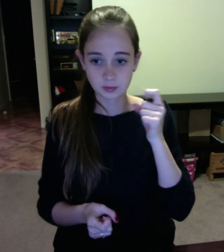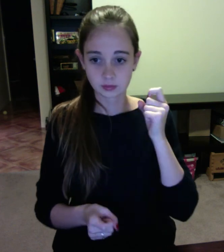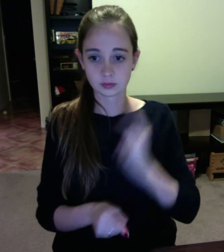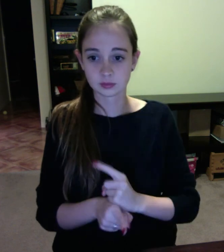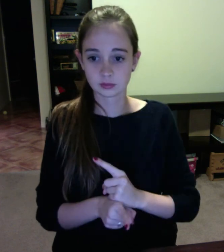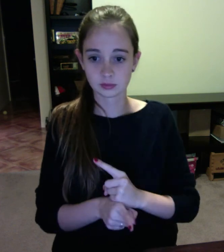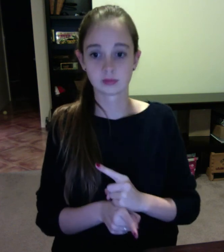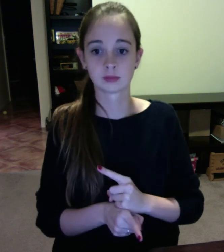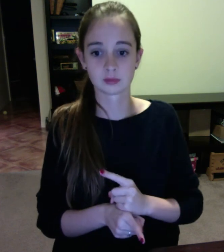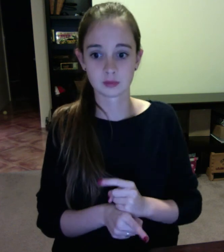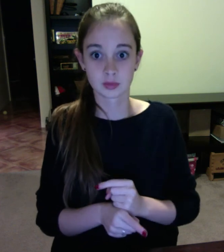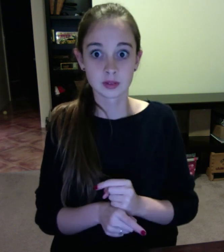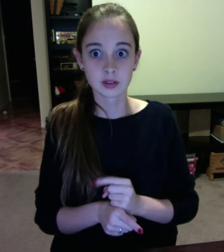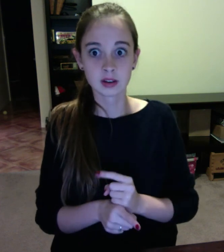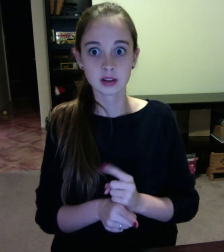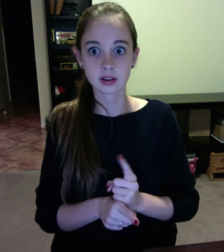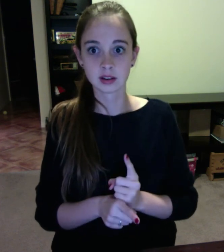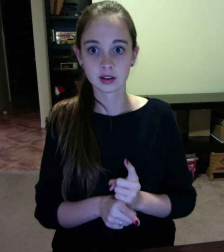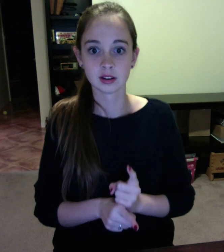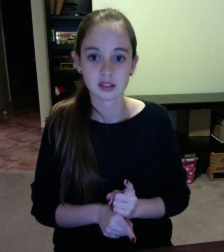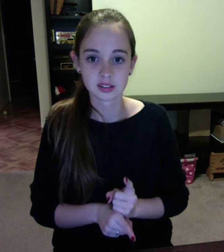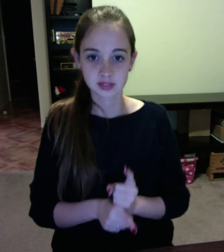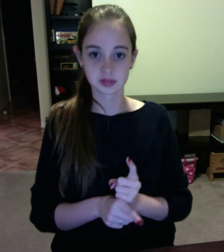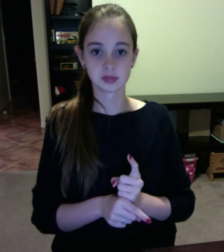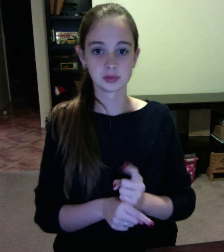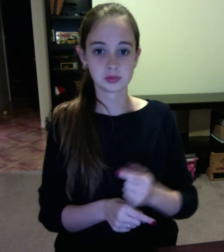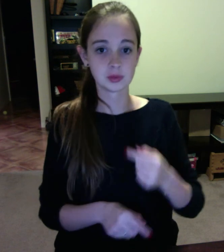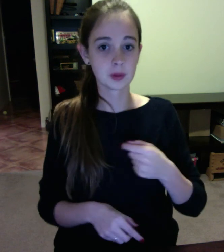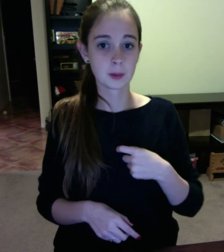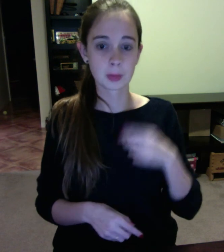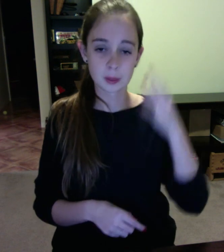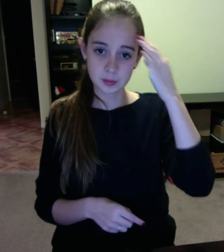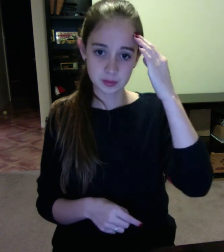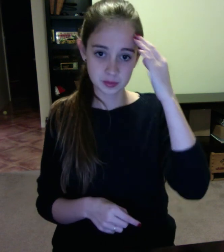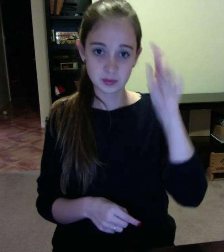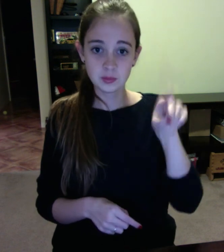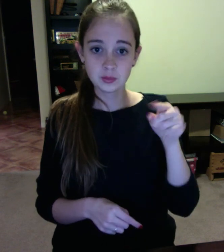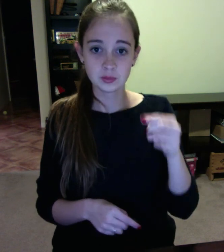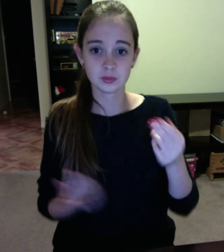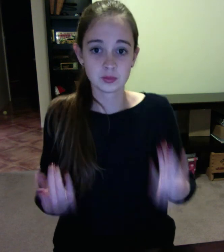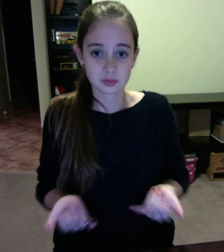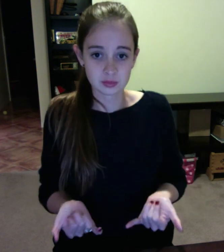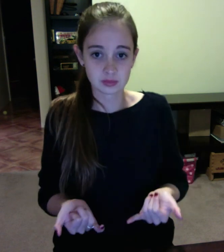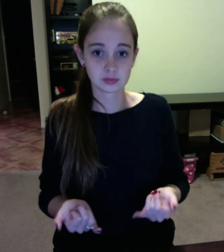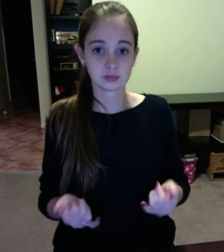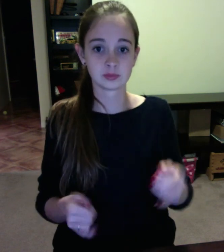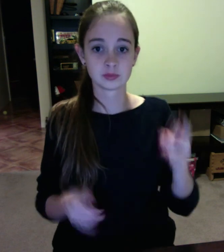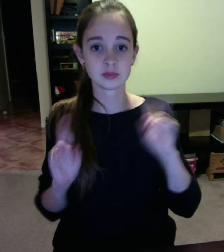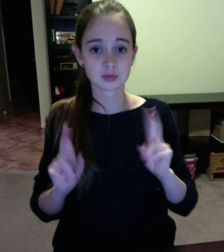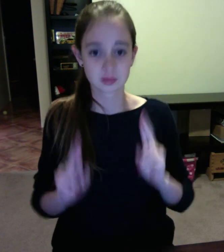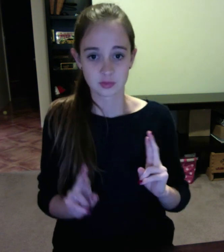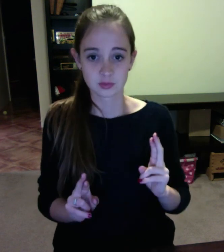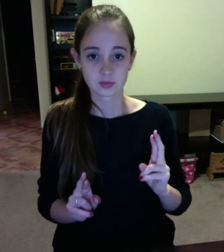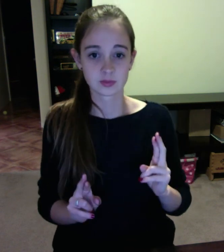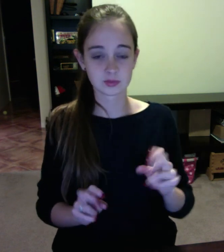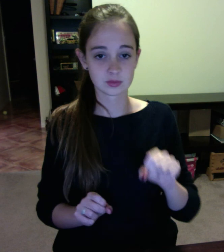in amazement. I recognize you now, said the prince, smiling. You are the girl I fell in love with at the ball,